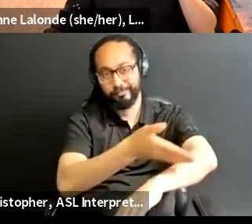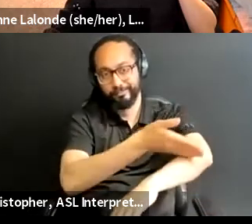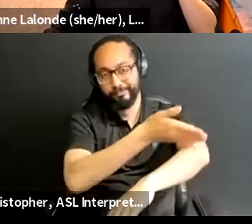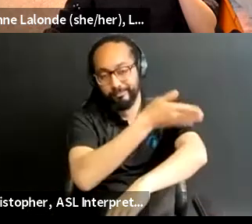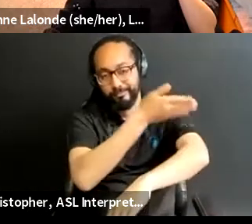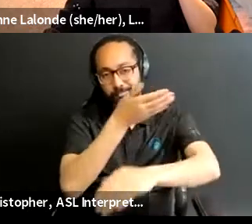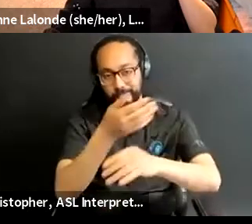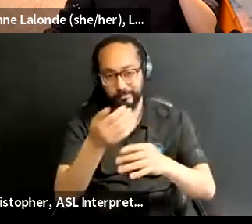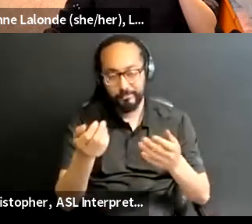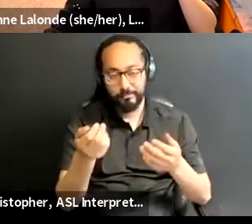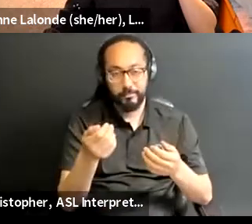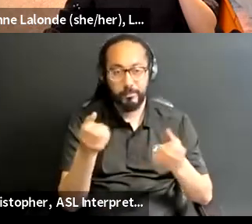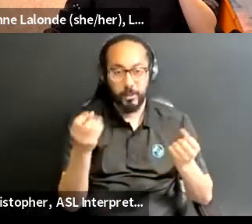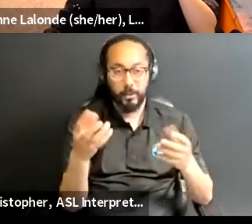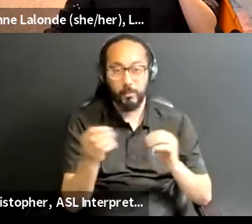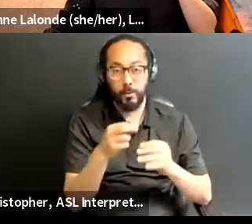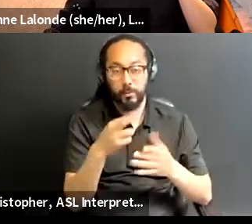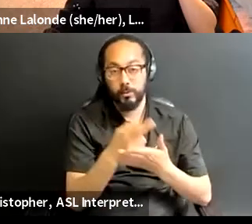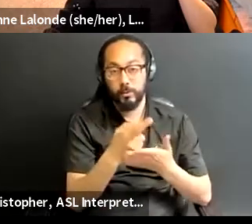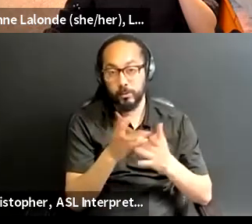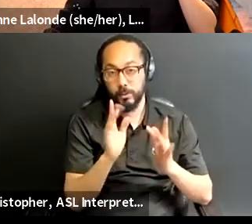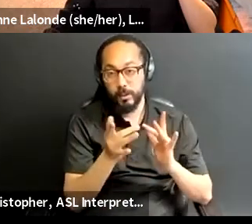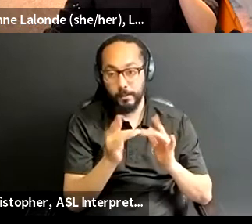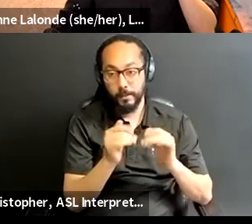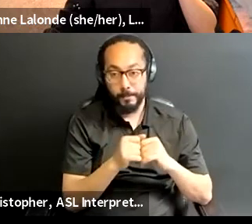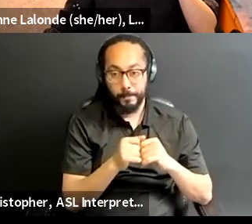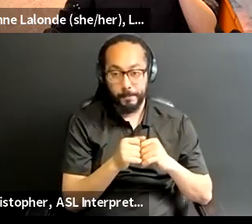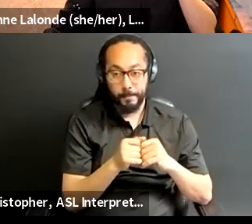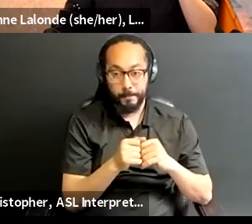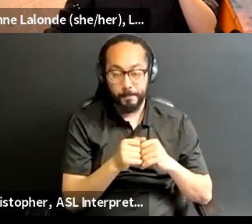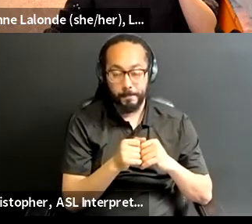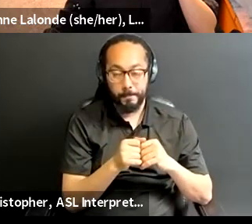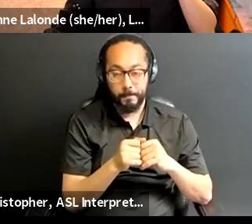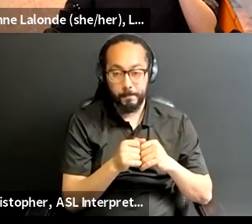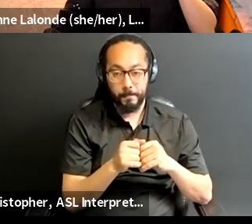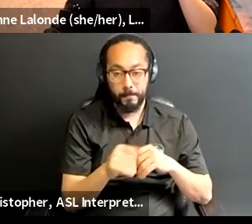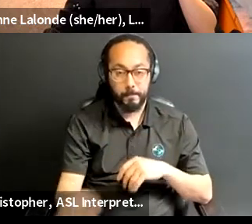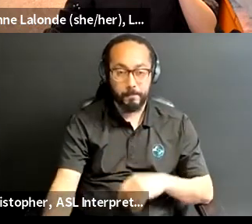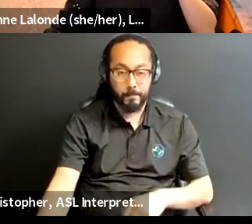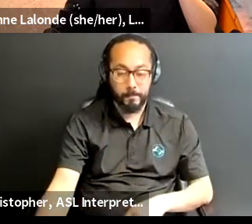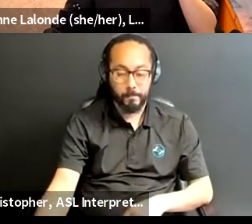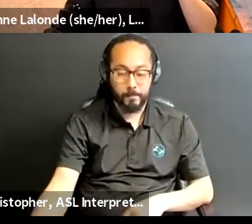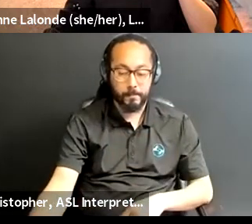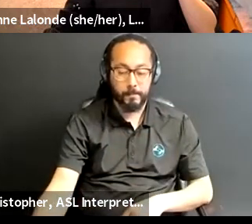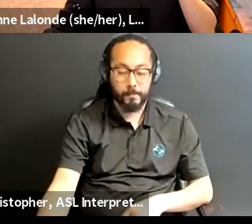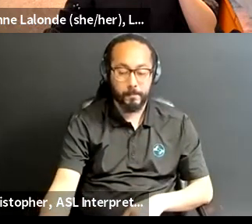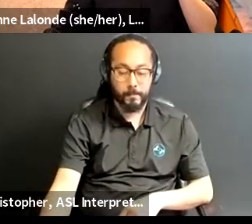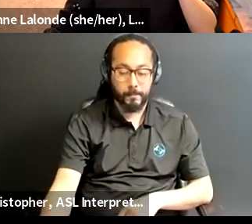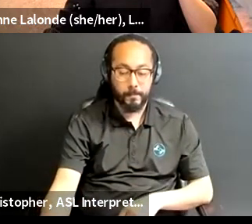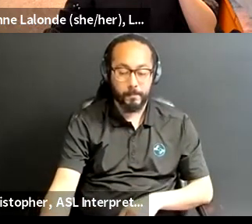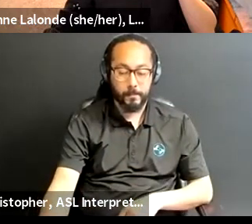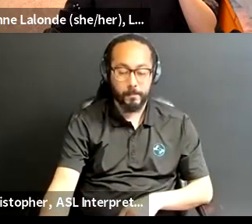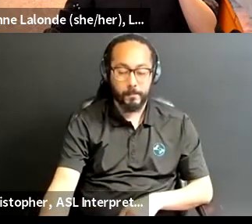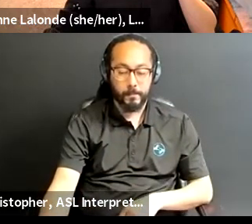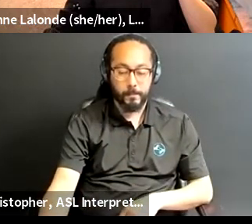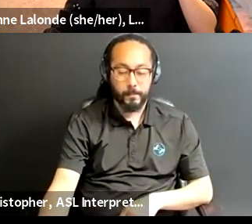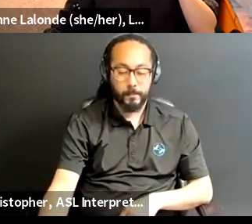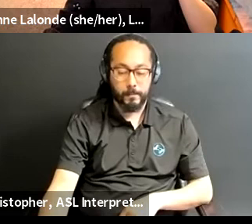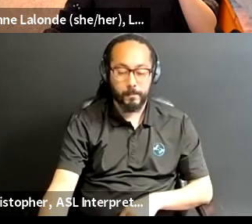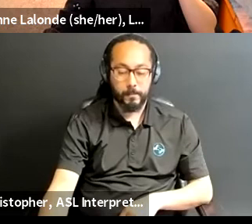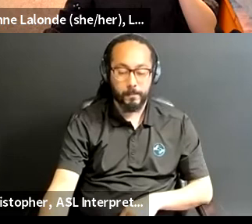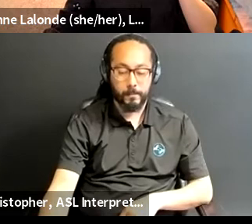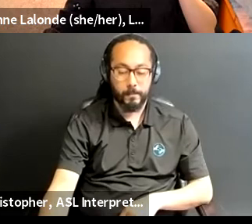lot more resources online right now, but certainly one of the issues that I would see as well, one of the drawbacks